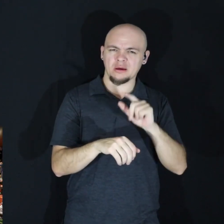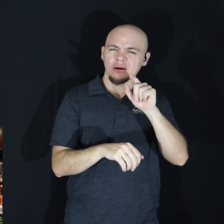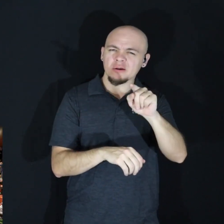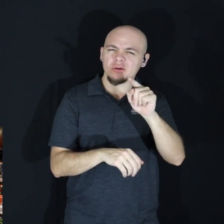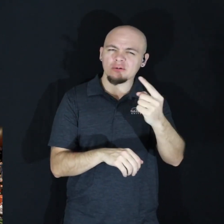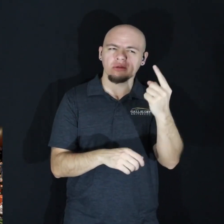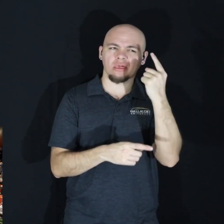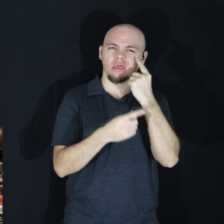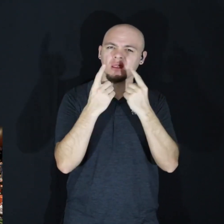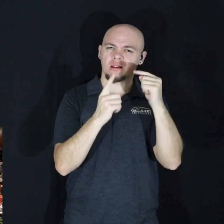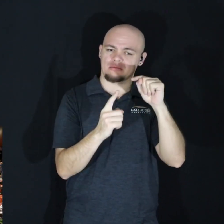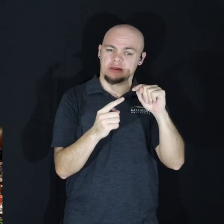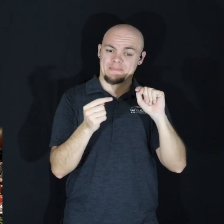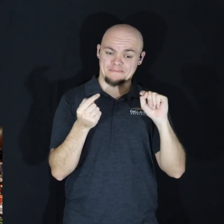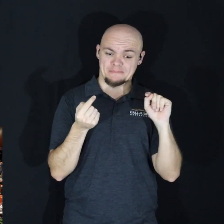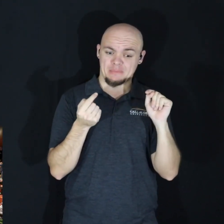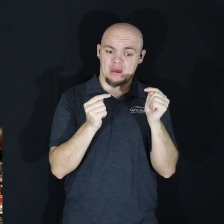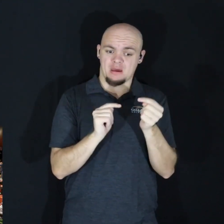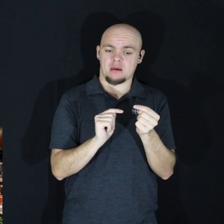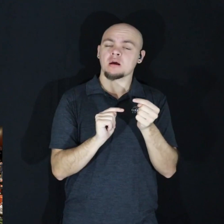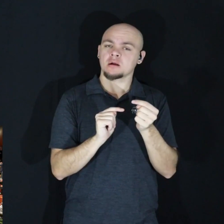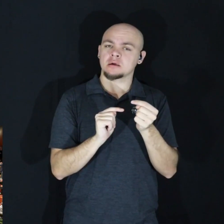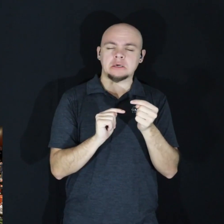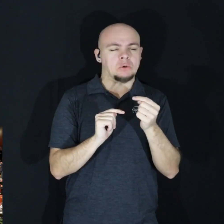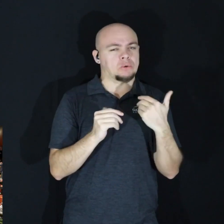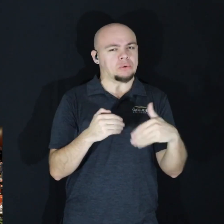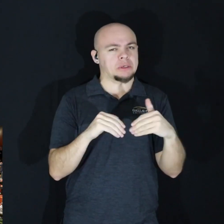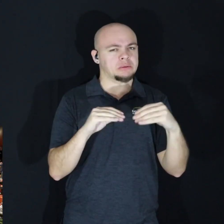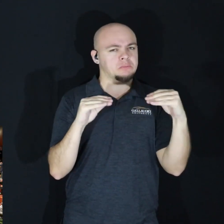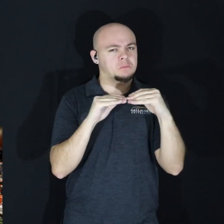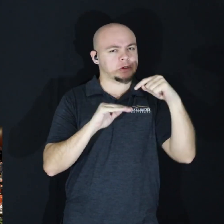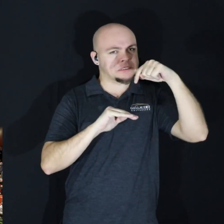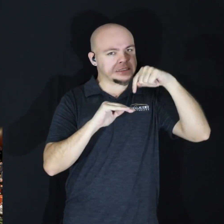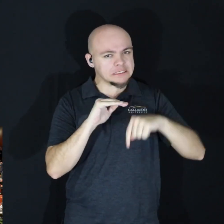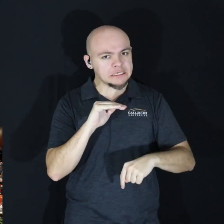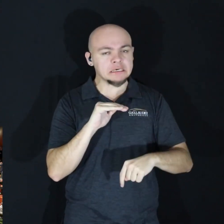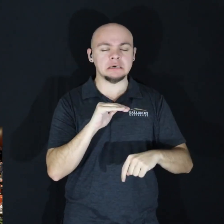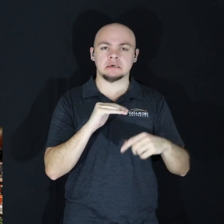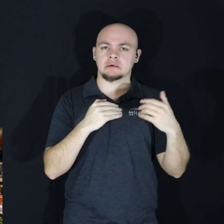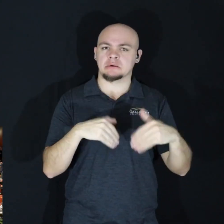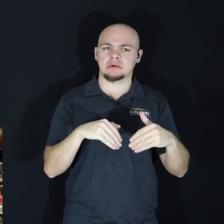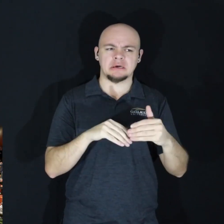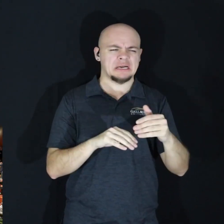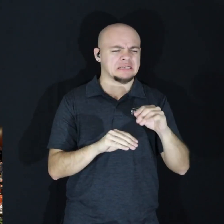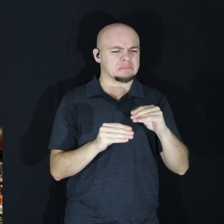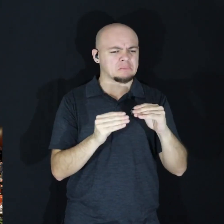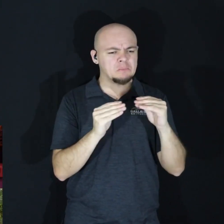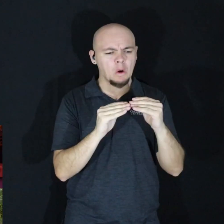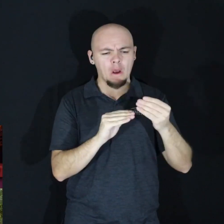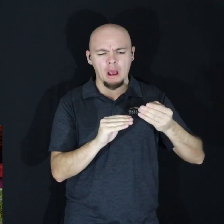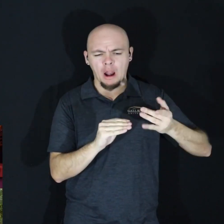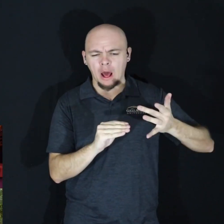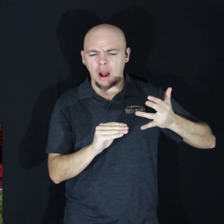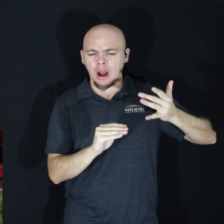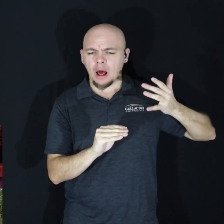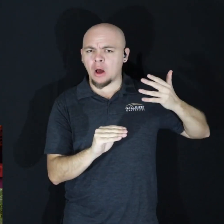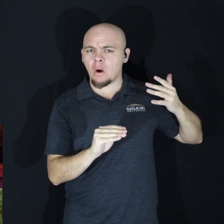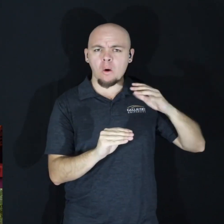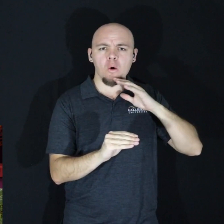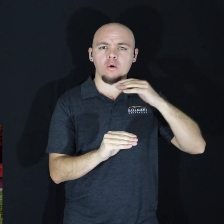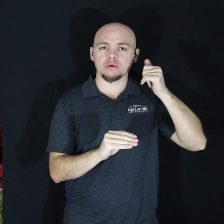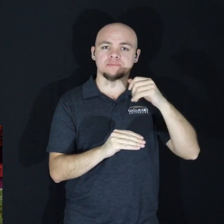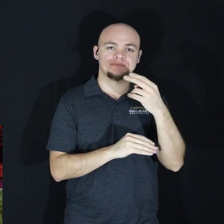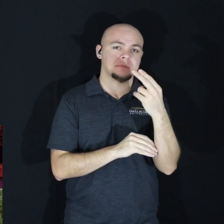that this pain goes so much deeper and it's so much older than we are. The hip